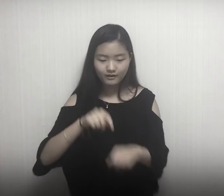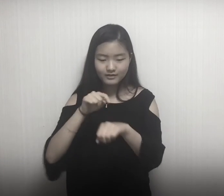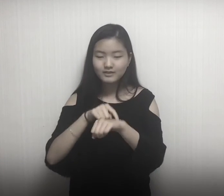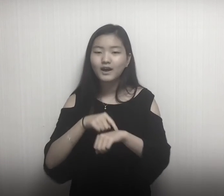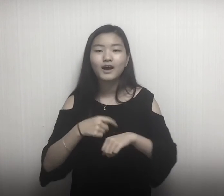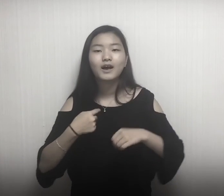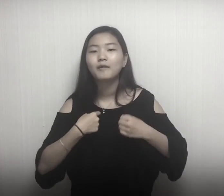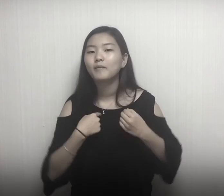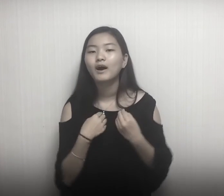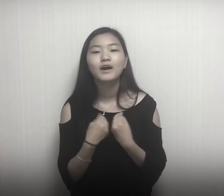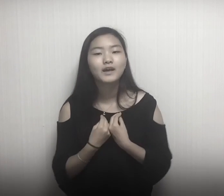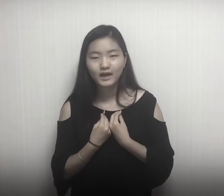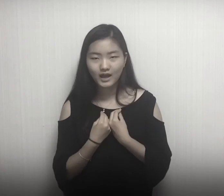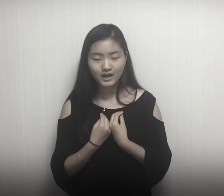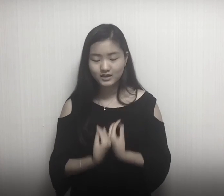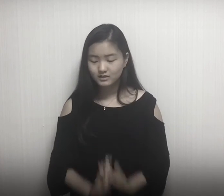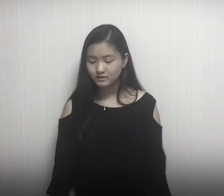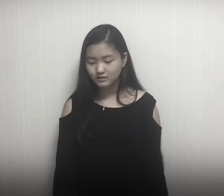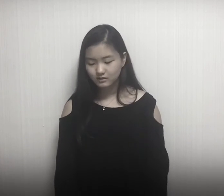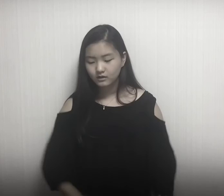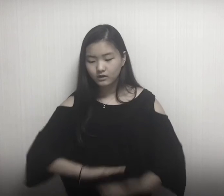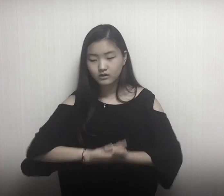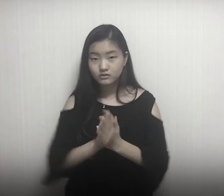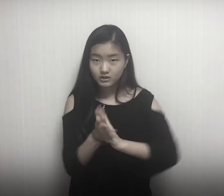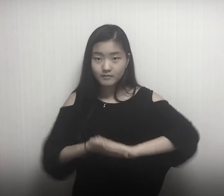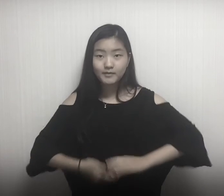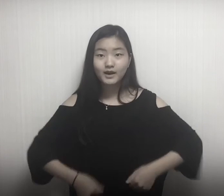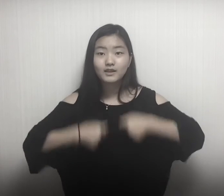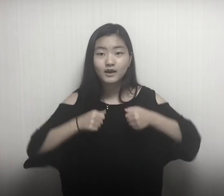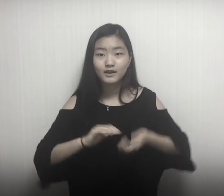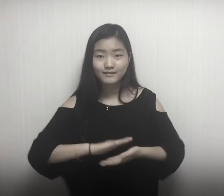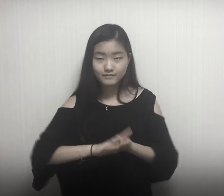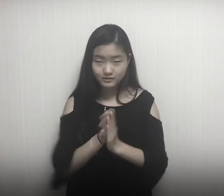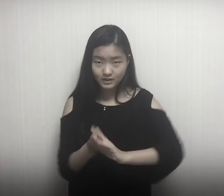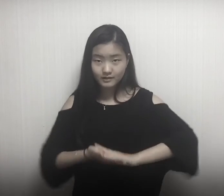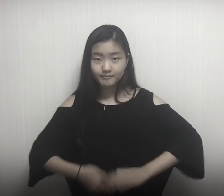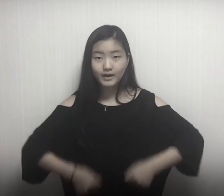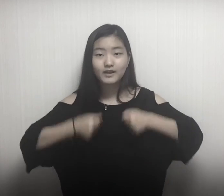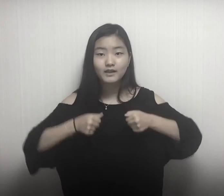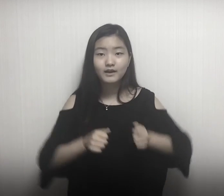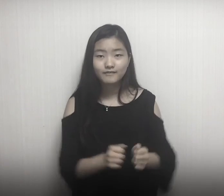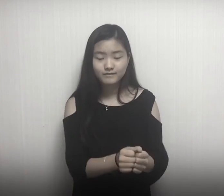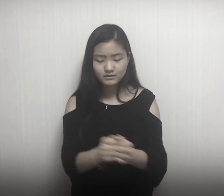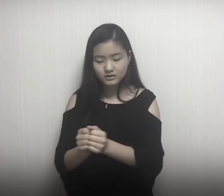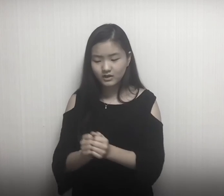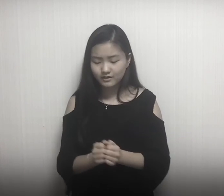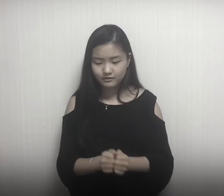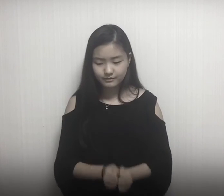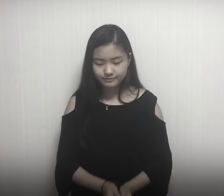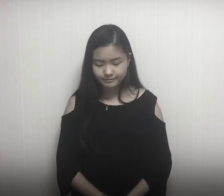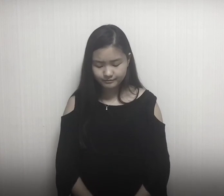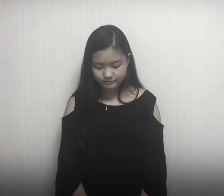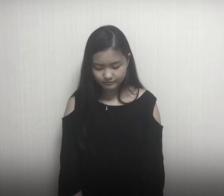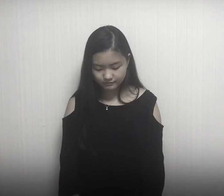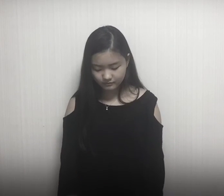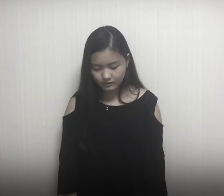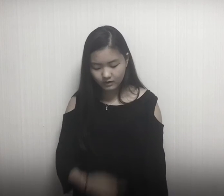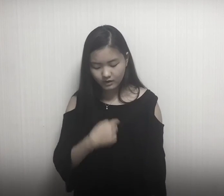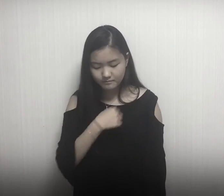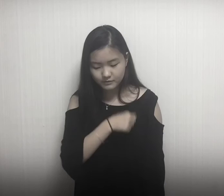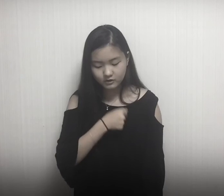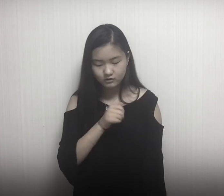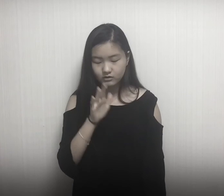sorry